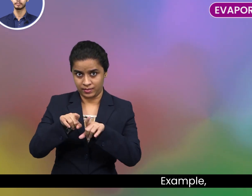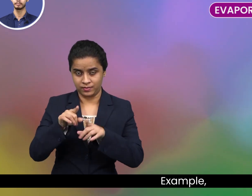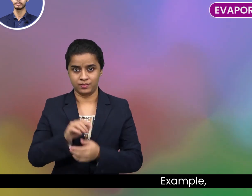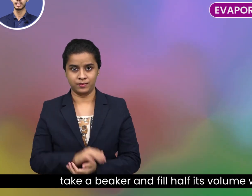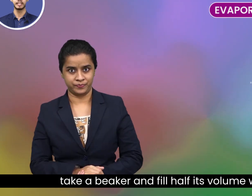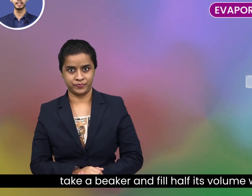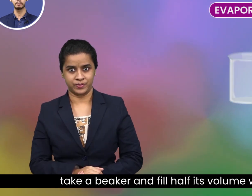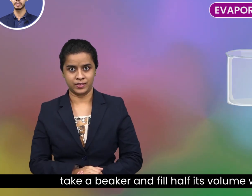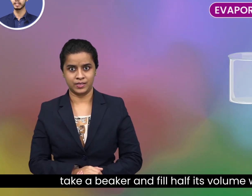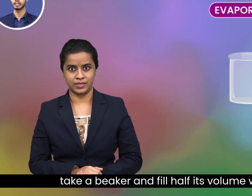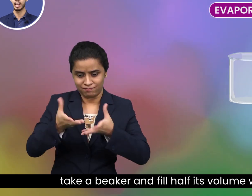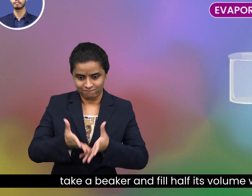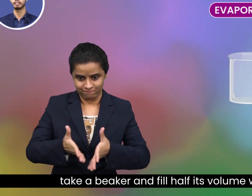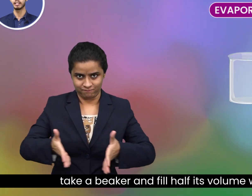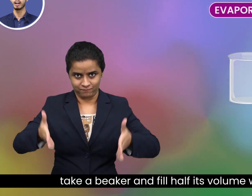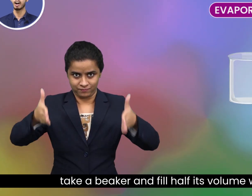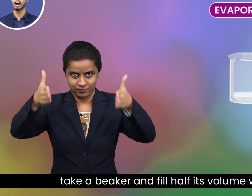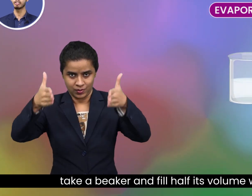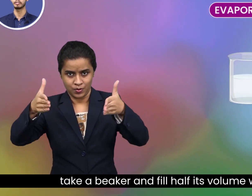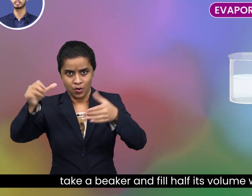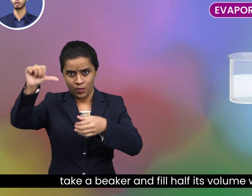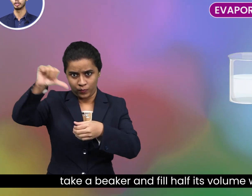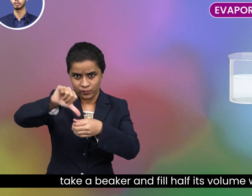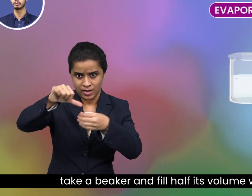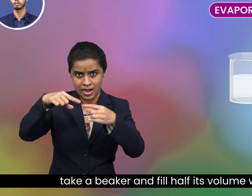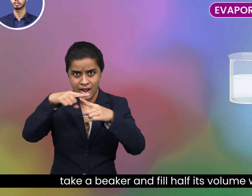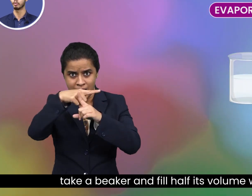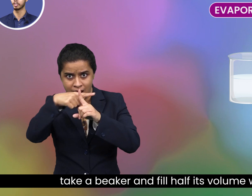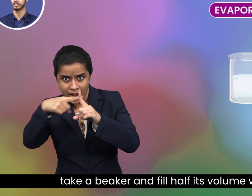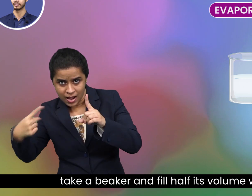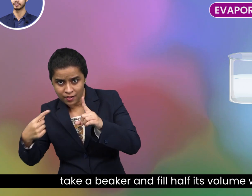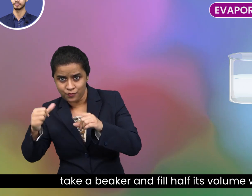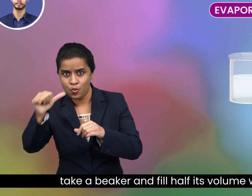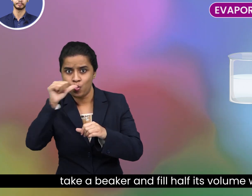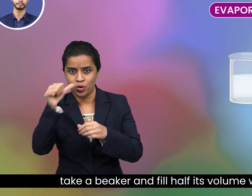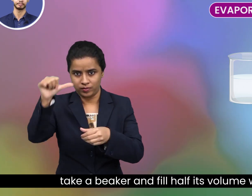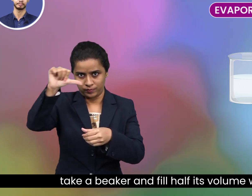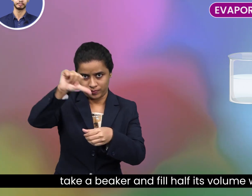Example: take a beaker and fill half of its volume with water.